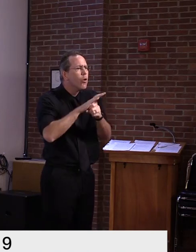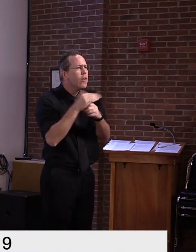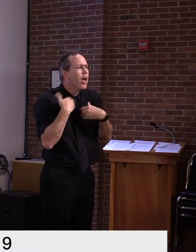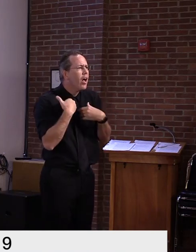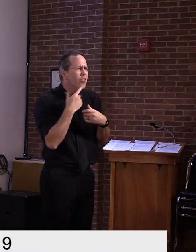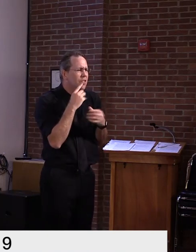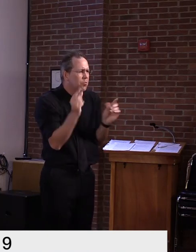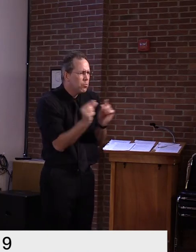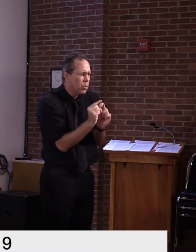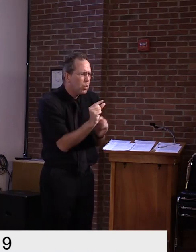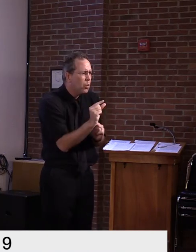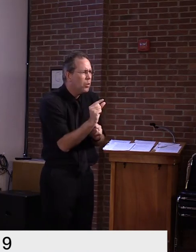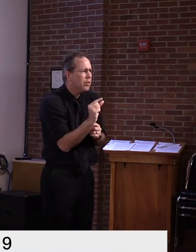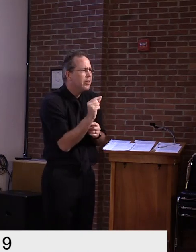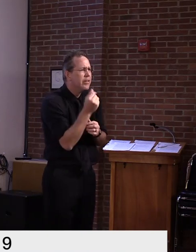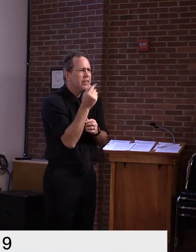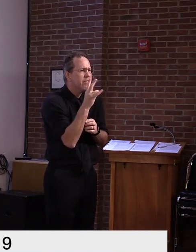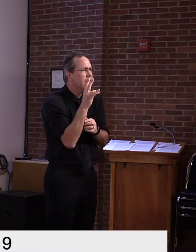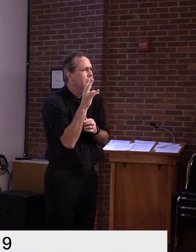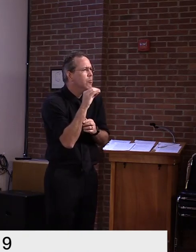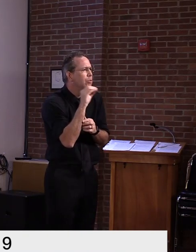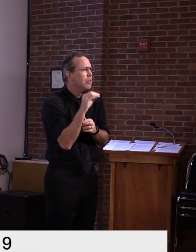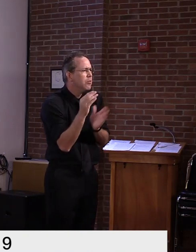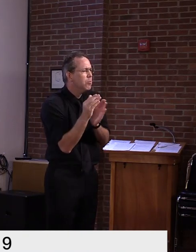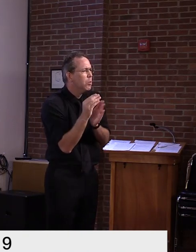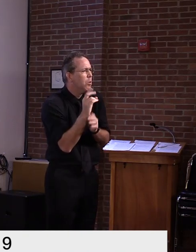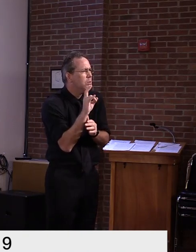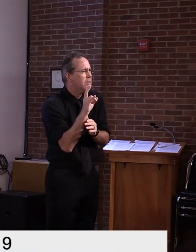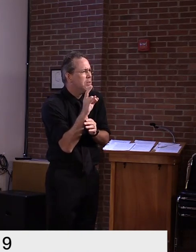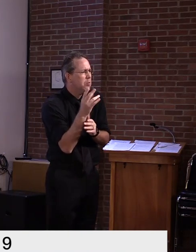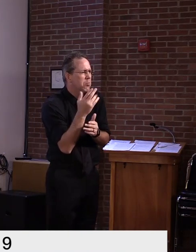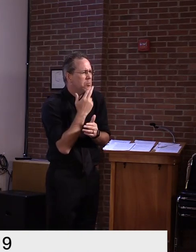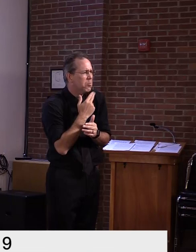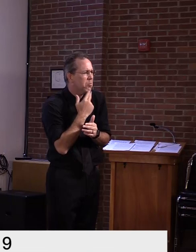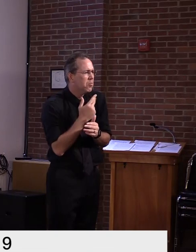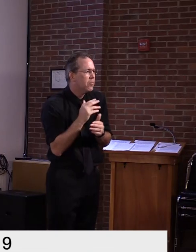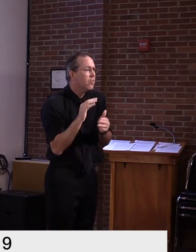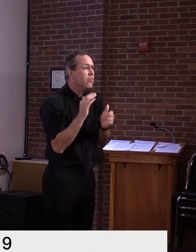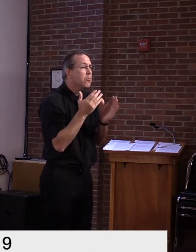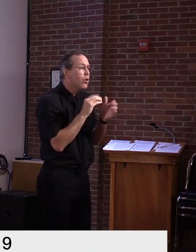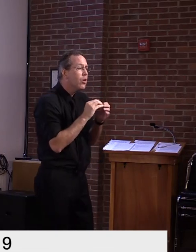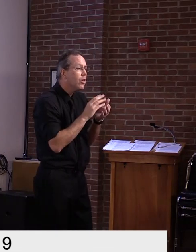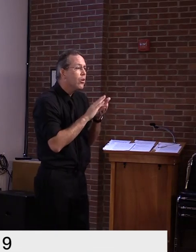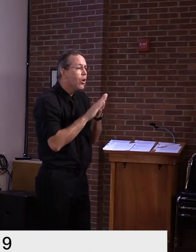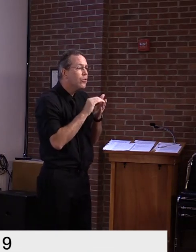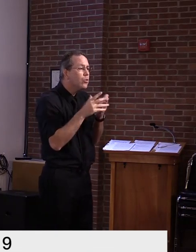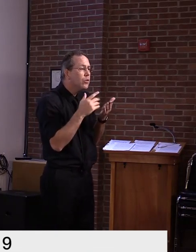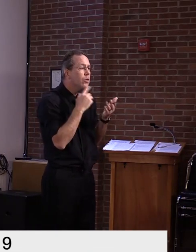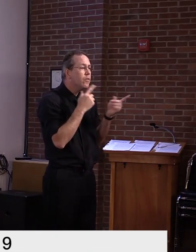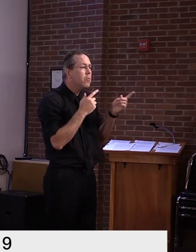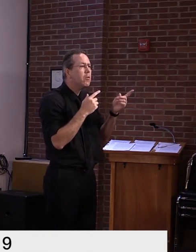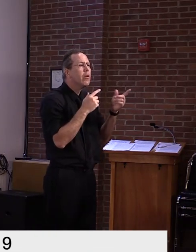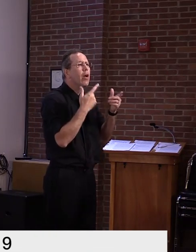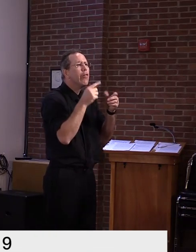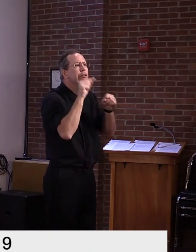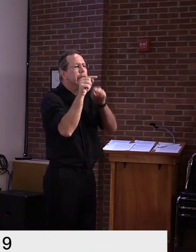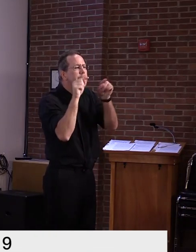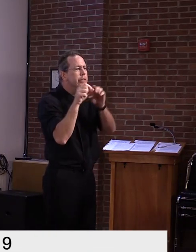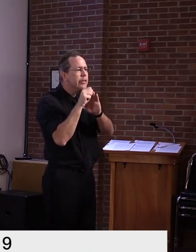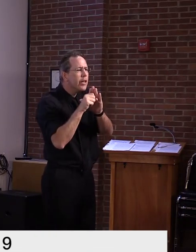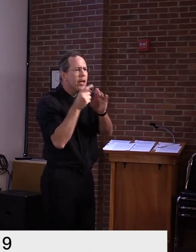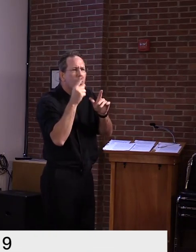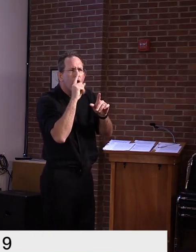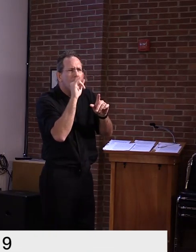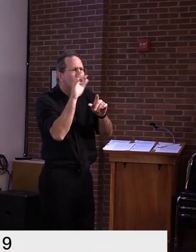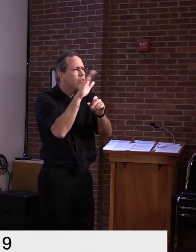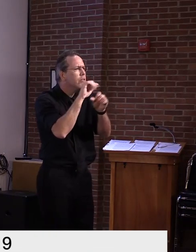weighted average. We determined, you know, what percentage of the population is coming from what state and what that state's infection rate was during those 2 weeks. And you can see